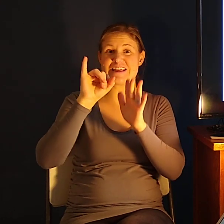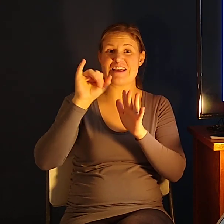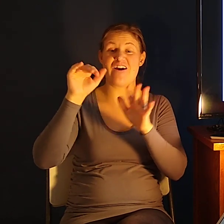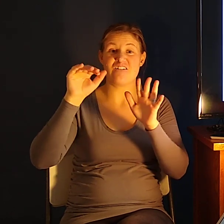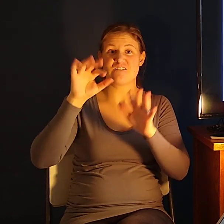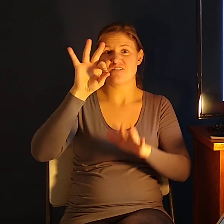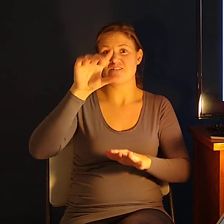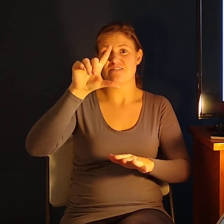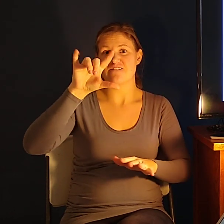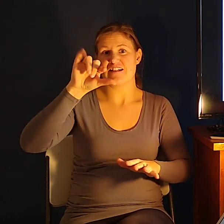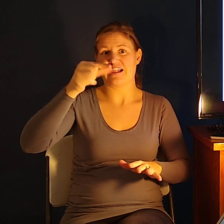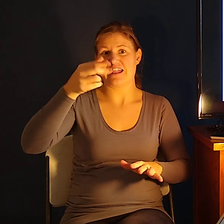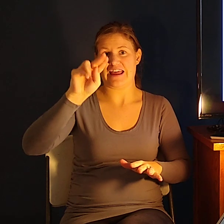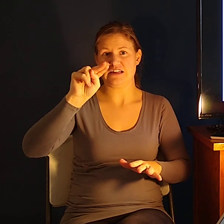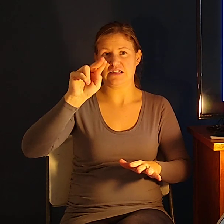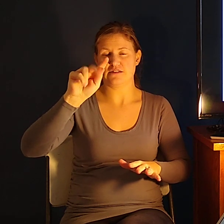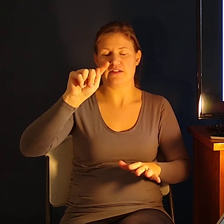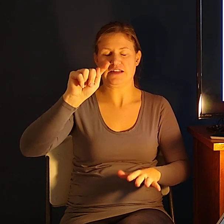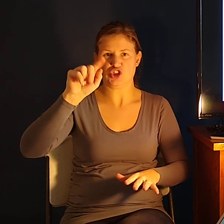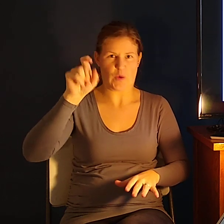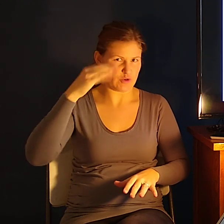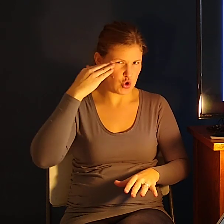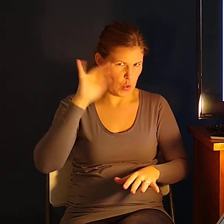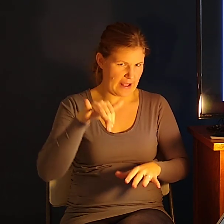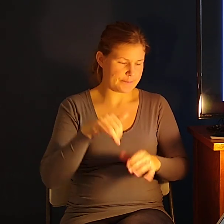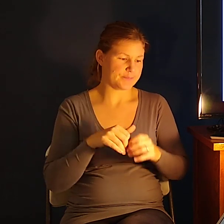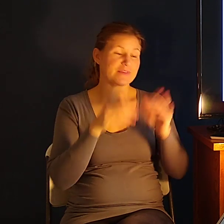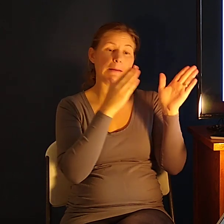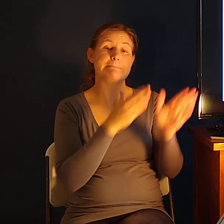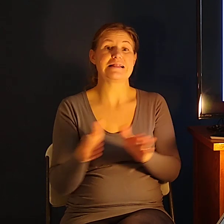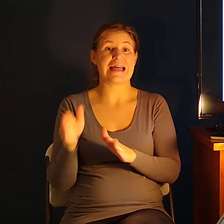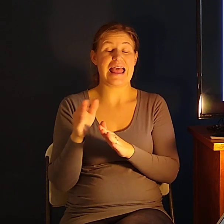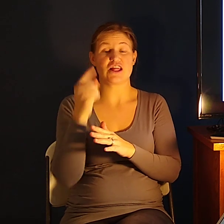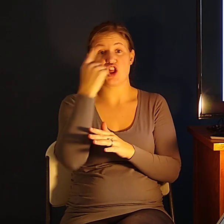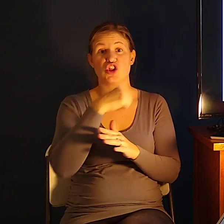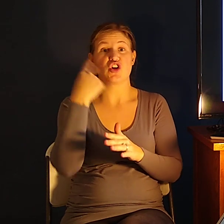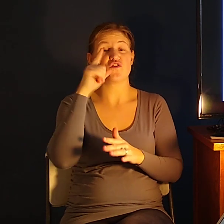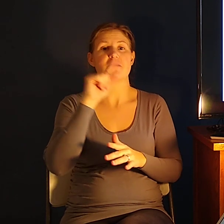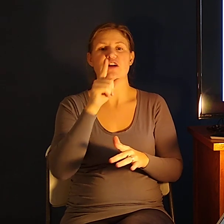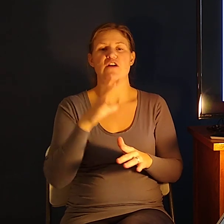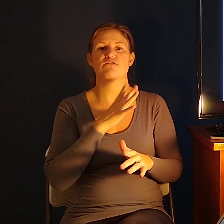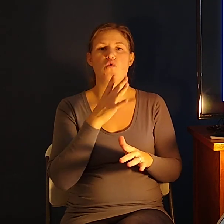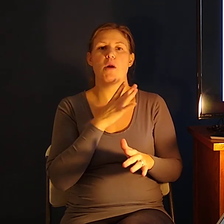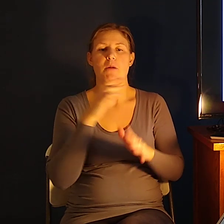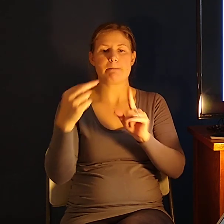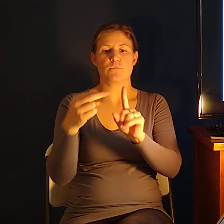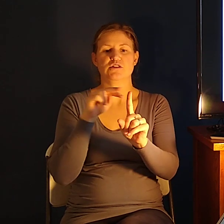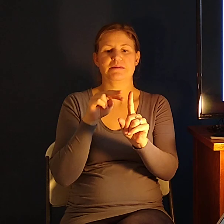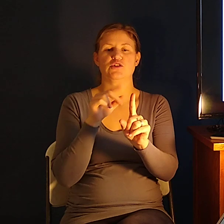Saarinen planned the appearance of the building from a purely formal perspective, mainly to exploit